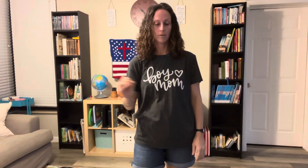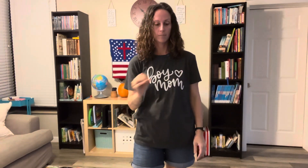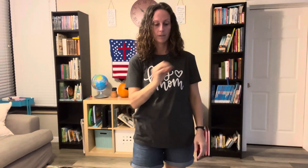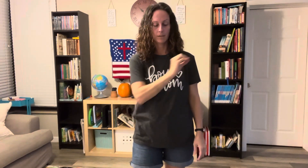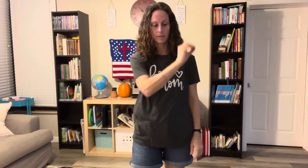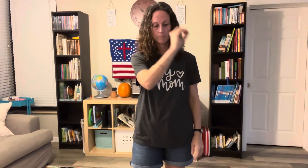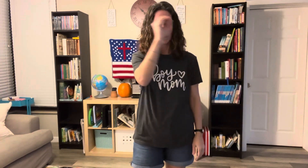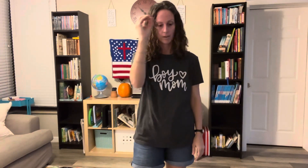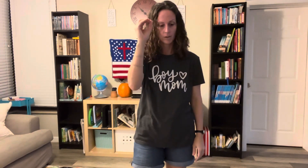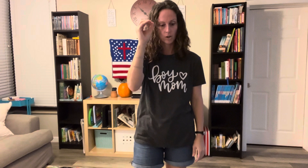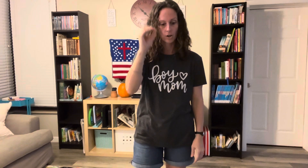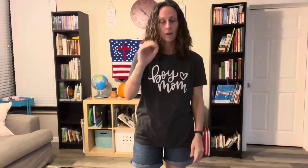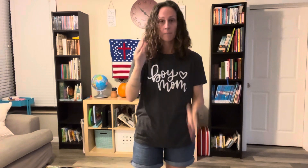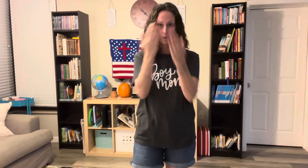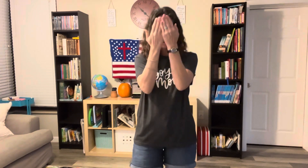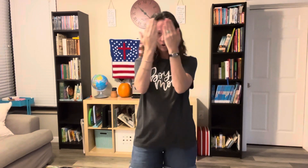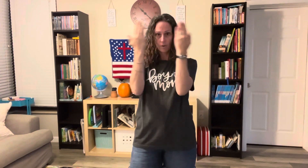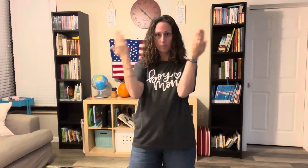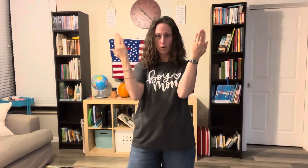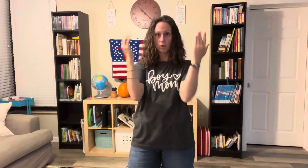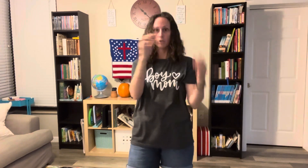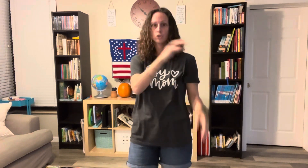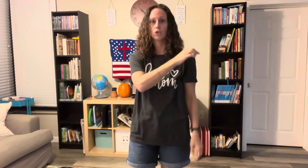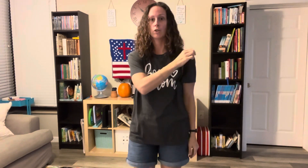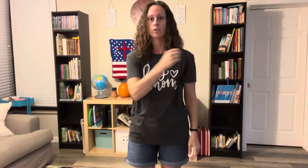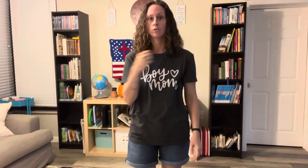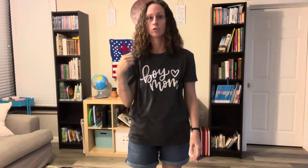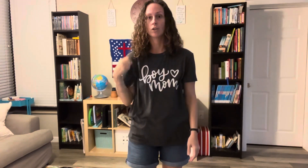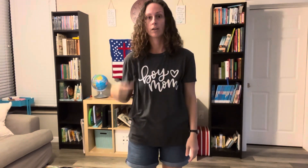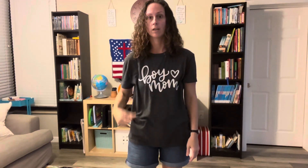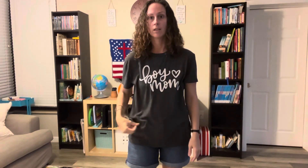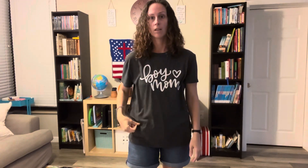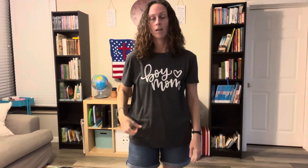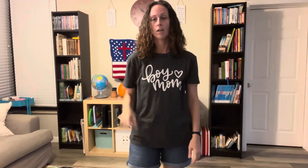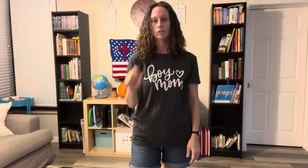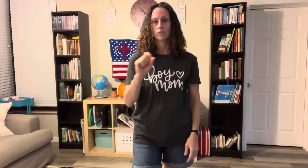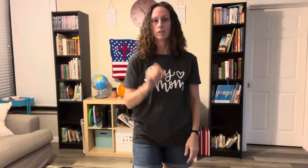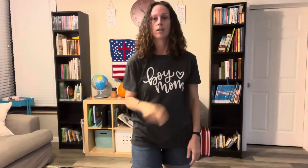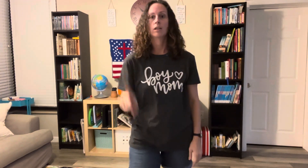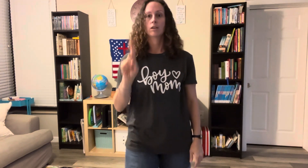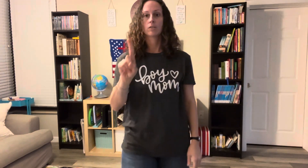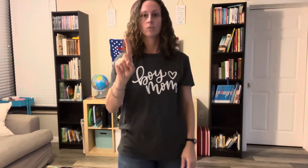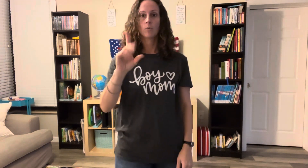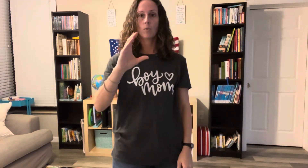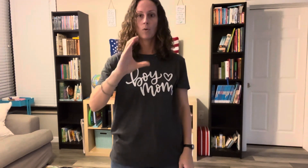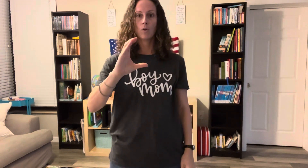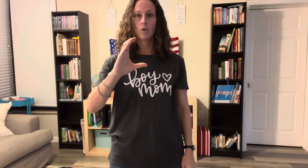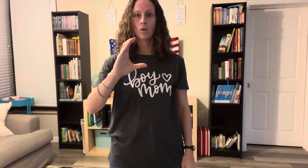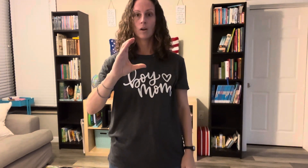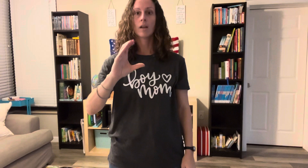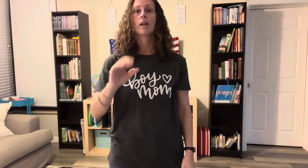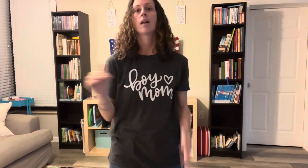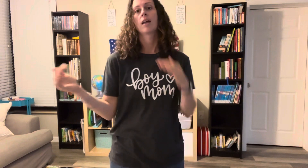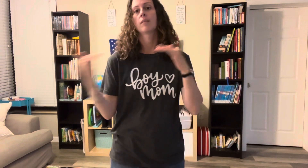Ottoman Empire. Marco Polo's Journey to China. 100 Years War. And